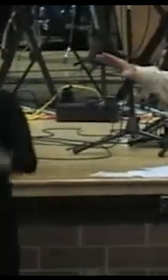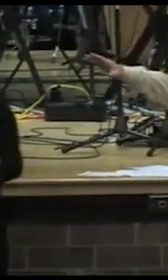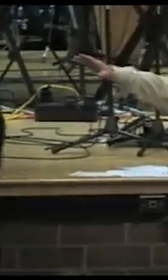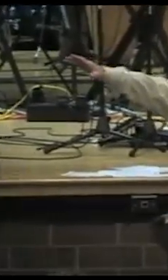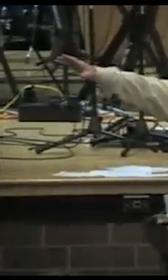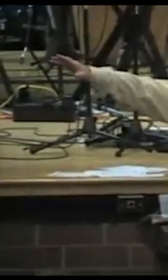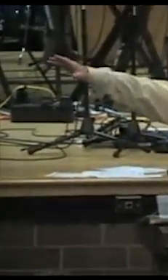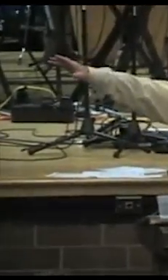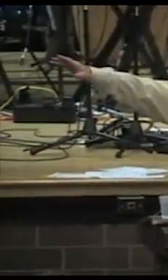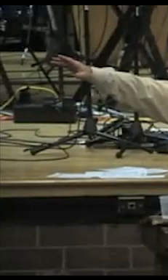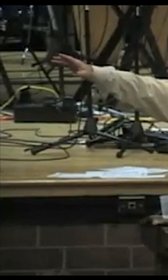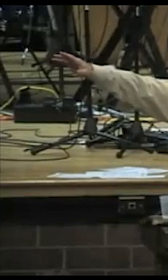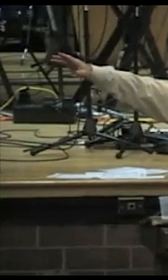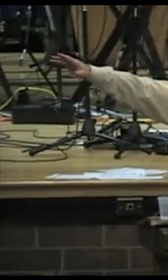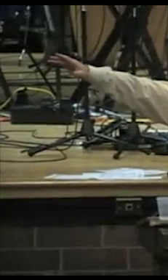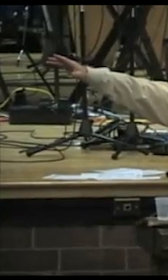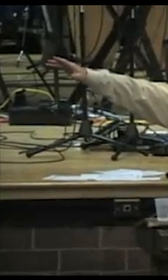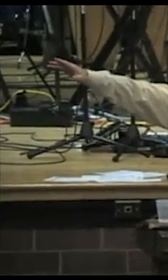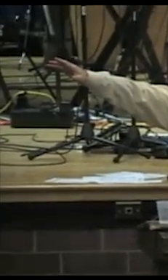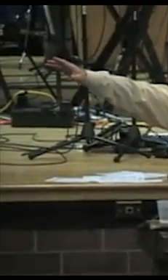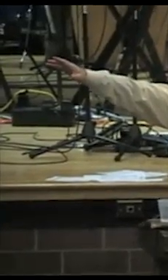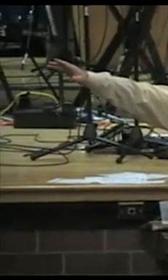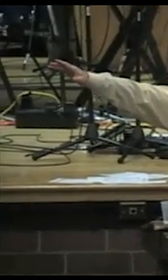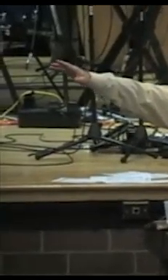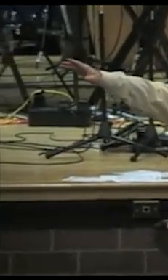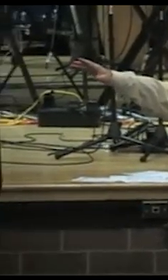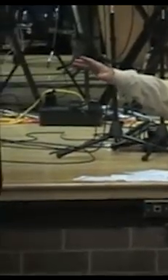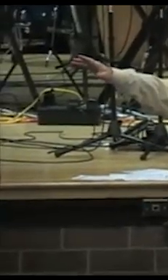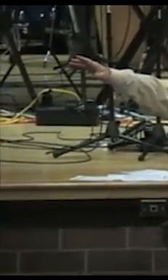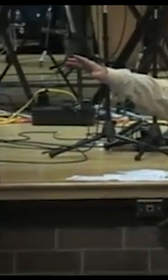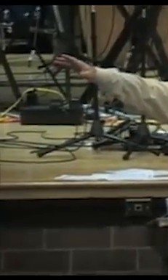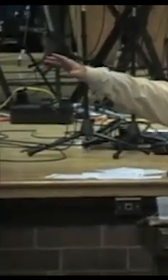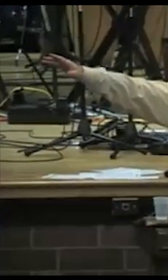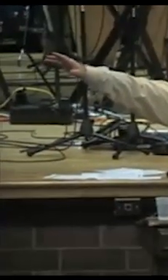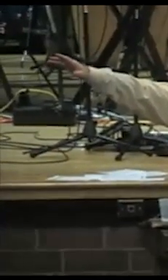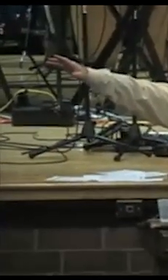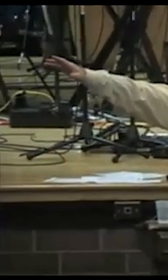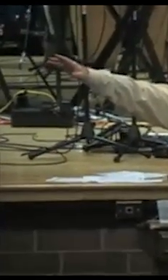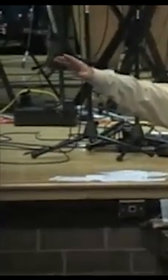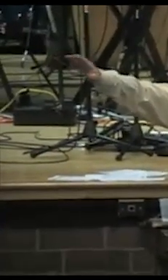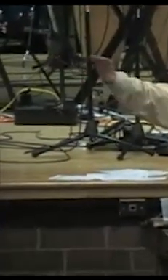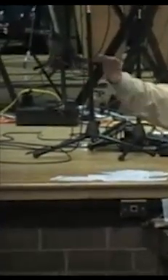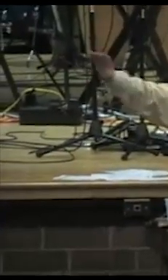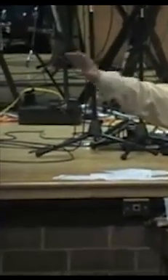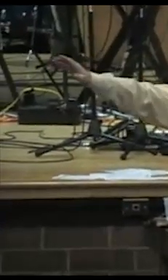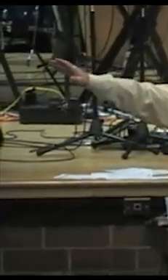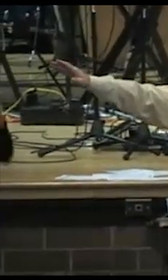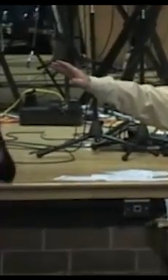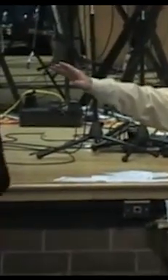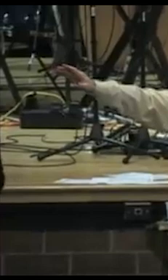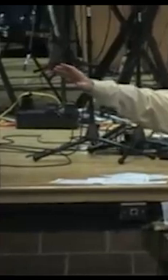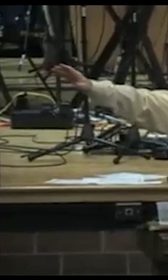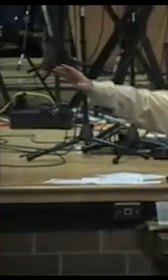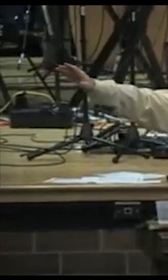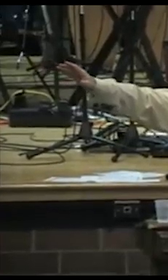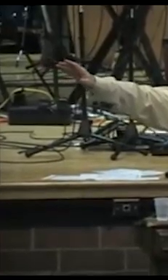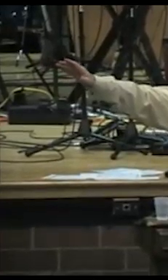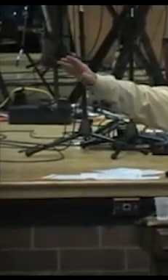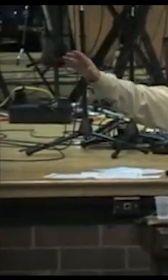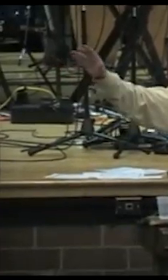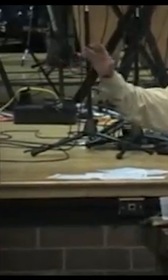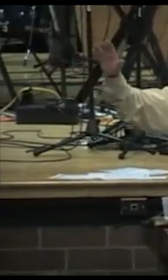here. Could hit a few. I wouldn't kill anybody, probably. But I could hit a whole bunch of them,